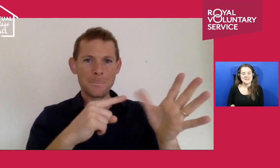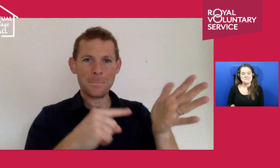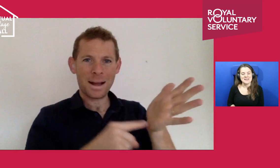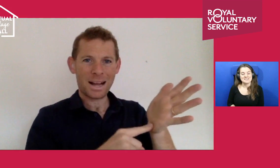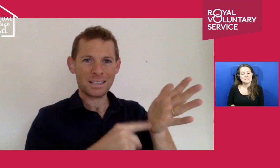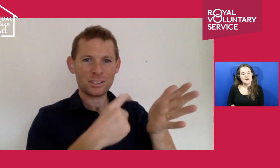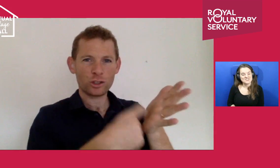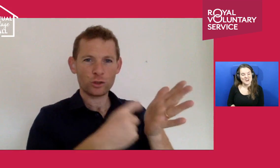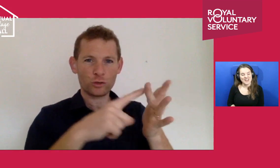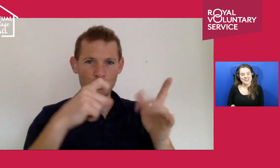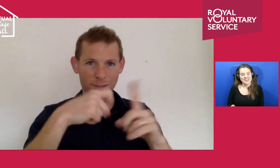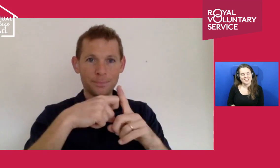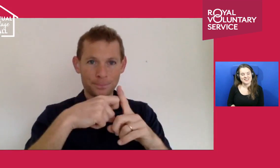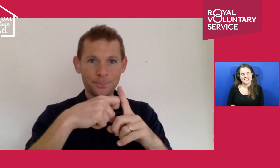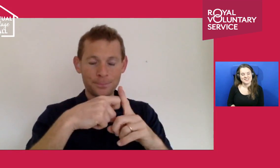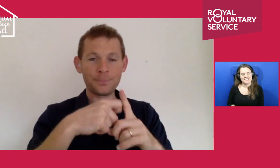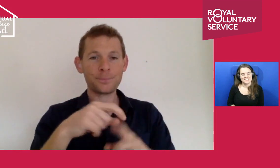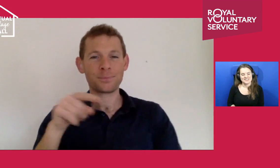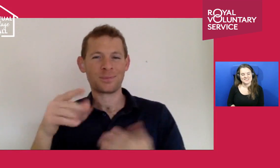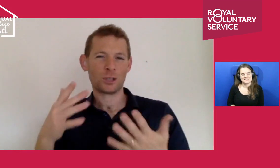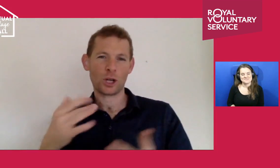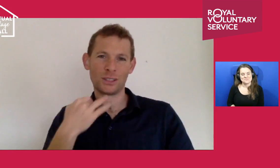his name is Patrick,